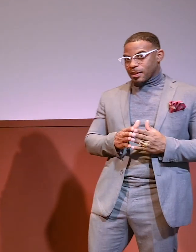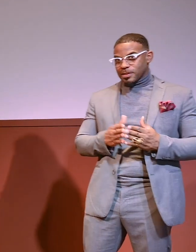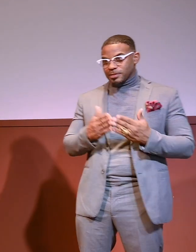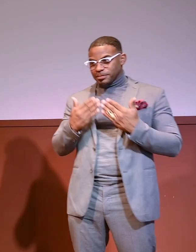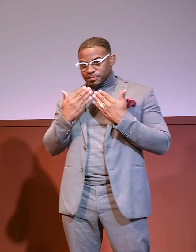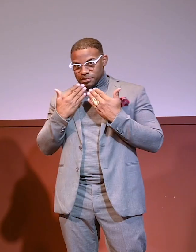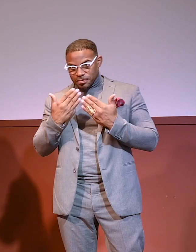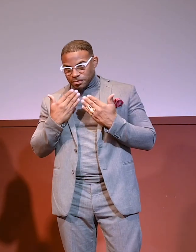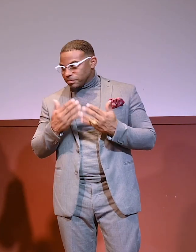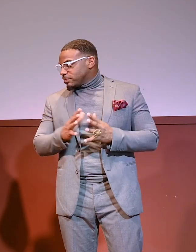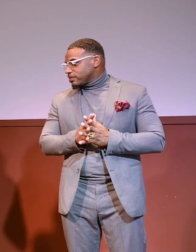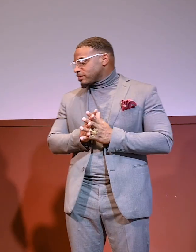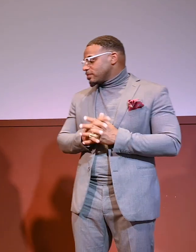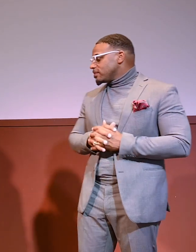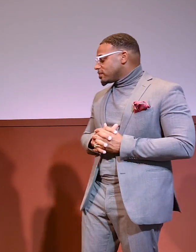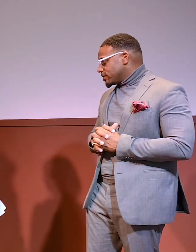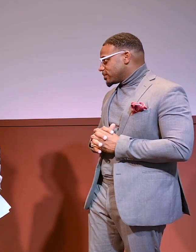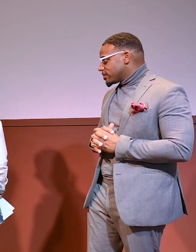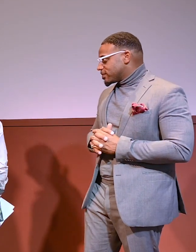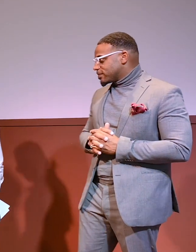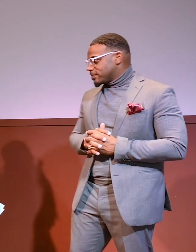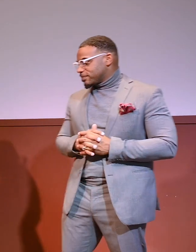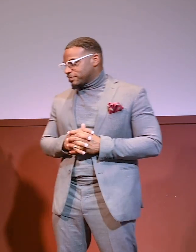That's all for me.